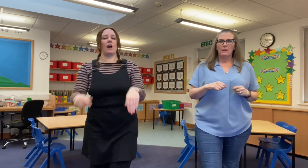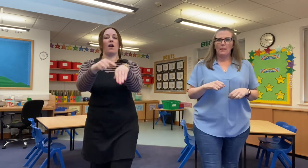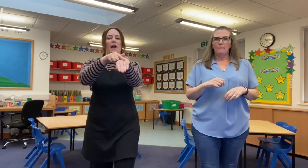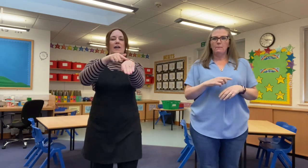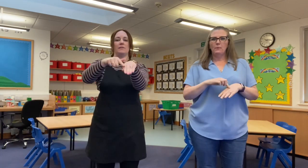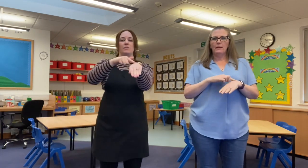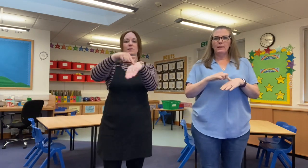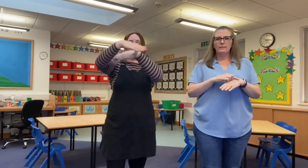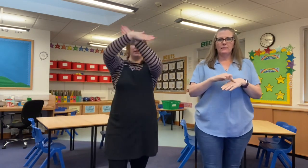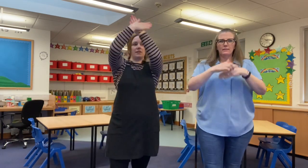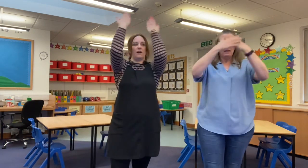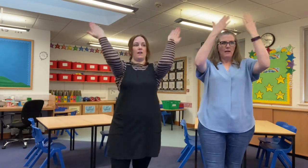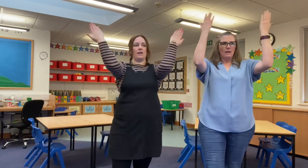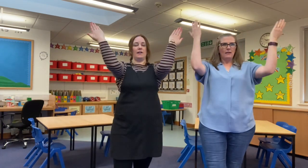sky. Blue as the sky.